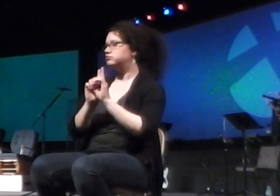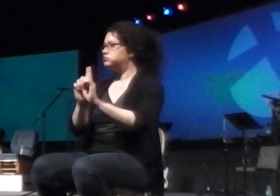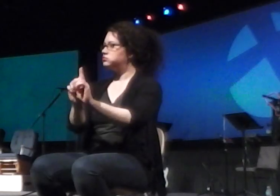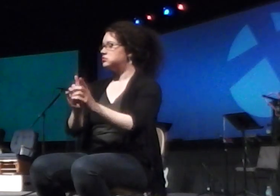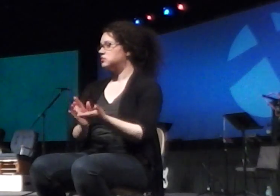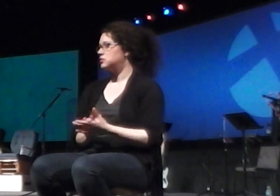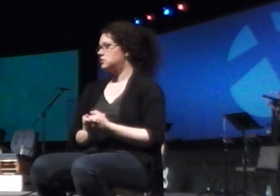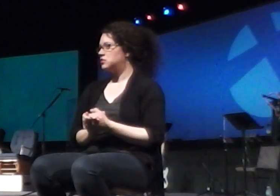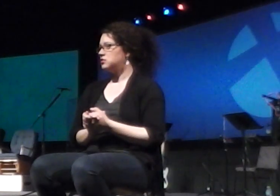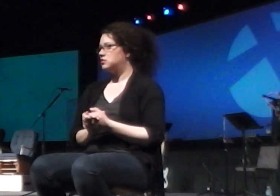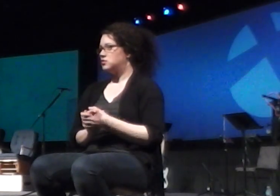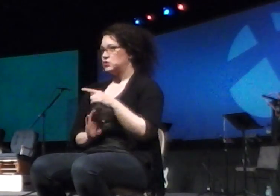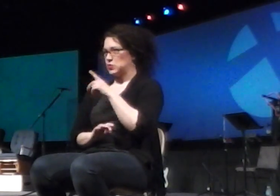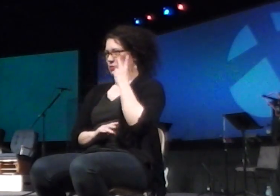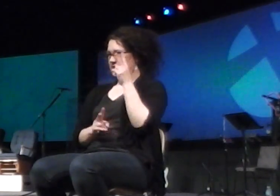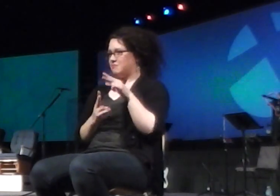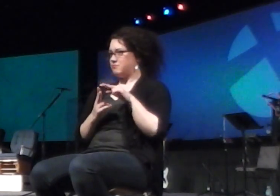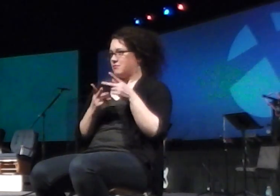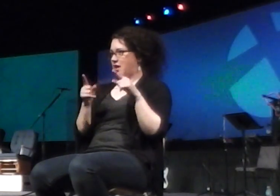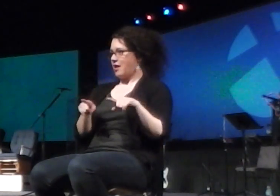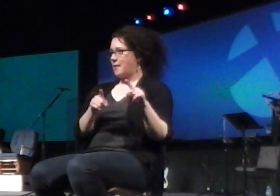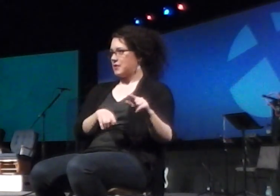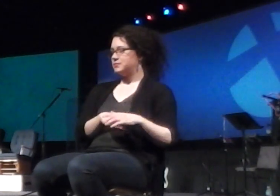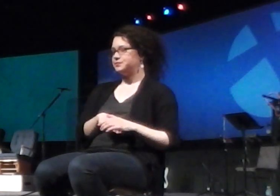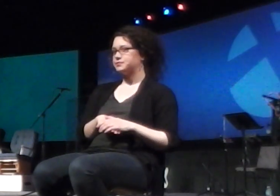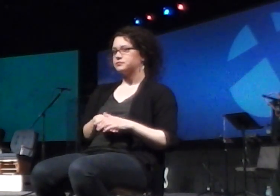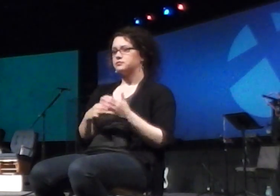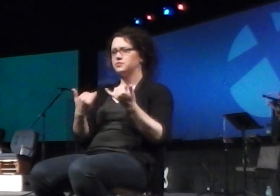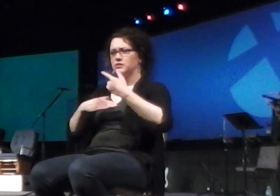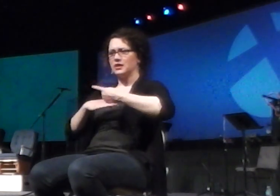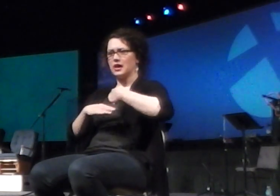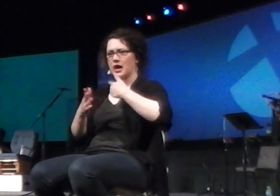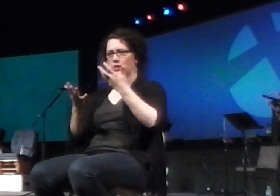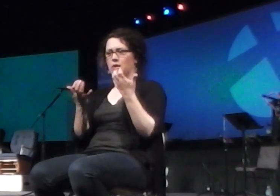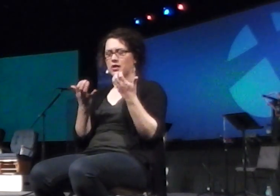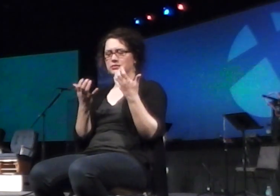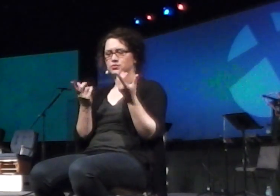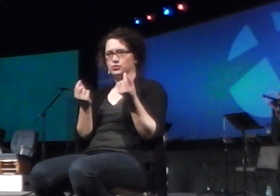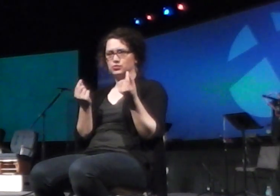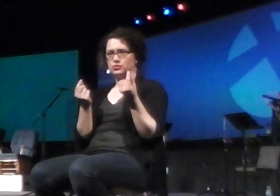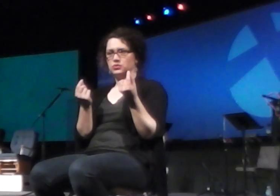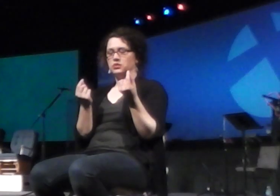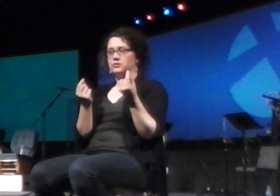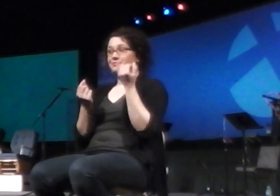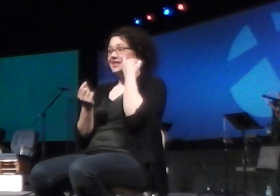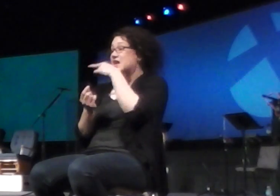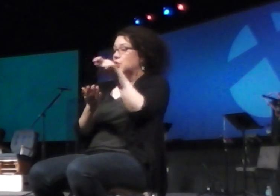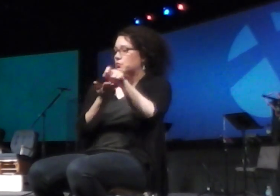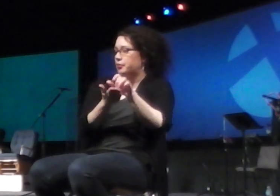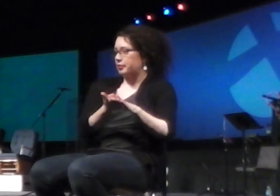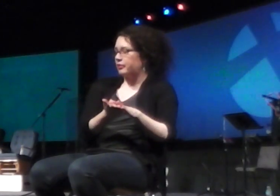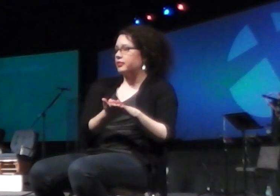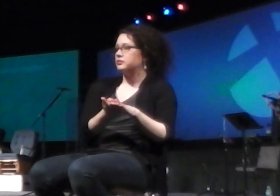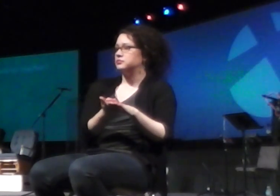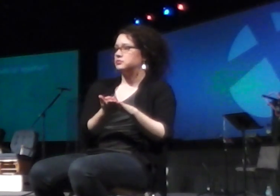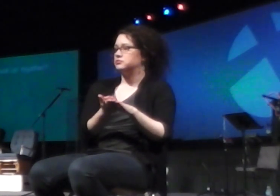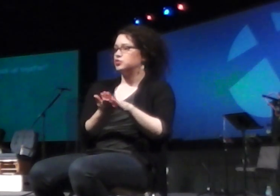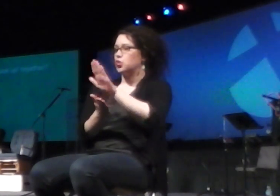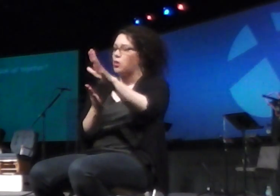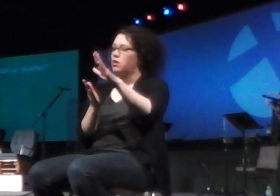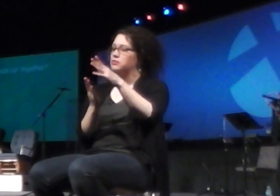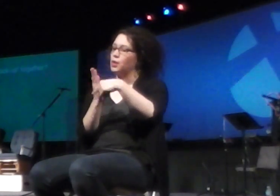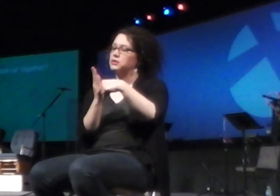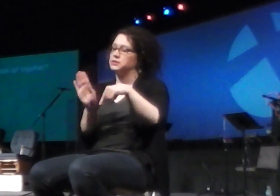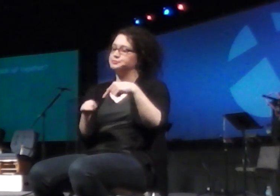things happening. And so here's what I'd love to do today if we could. The content's really simple. If you take notes, some notes are on the back of your